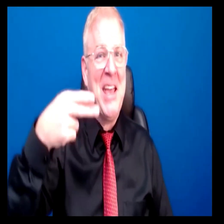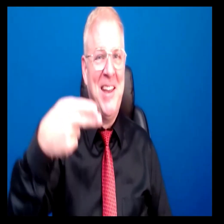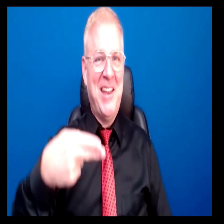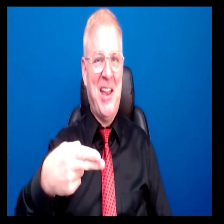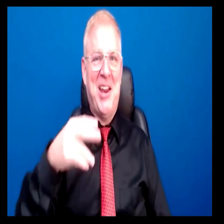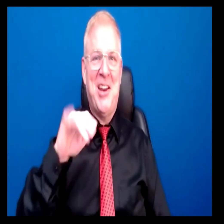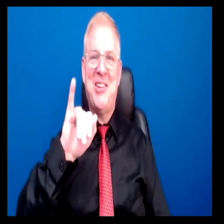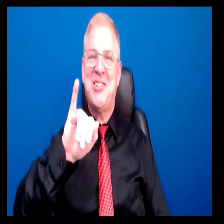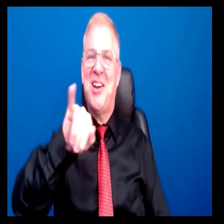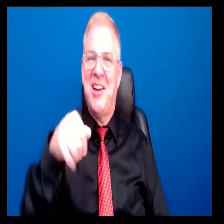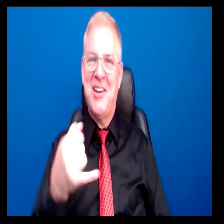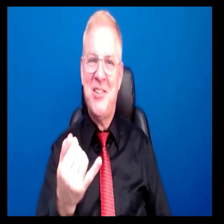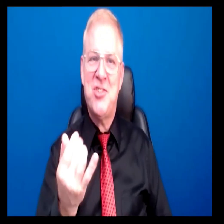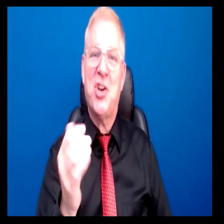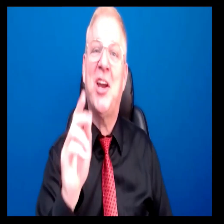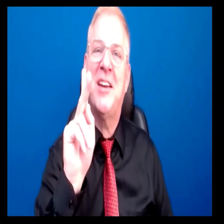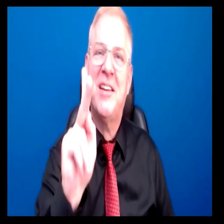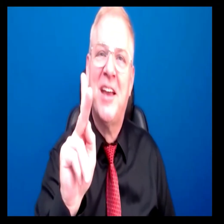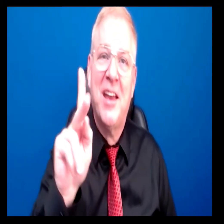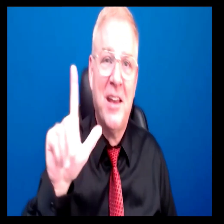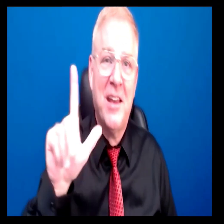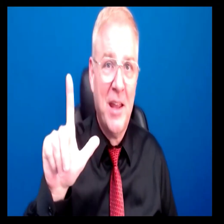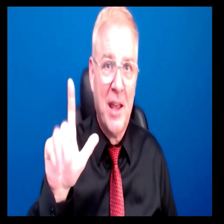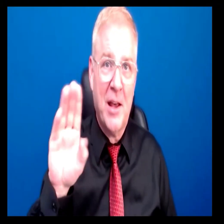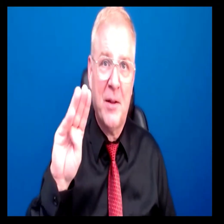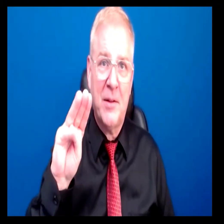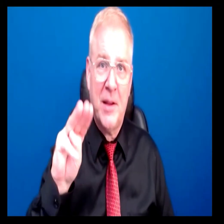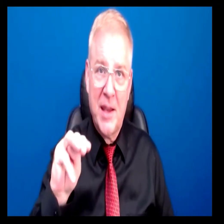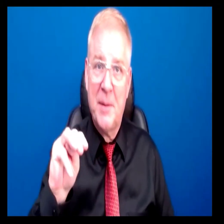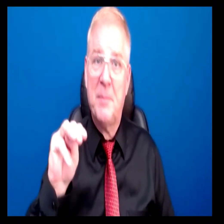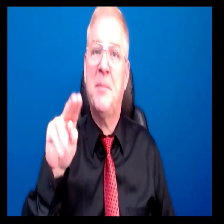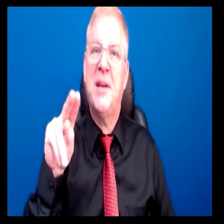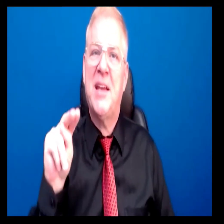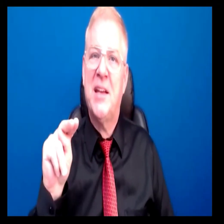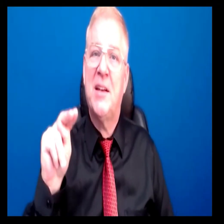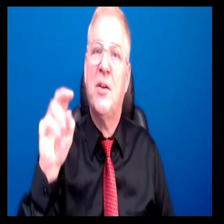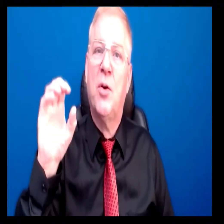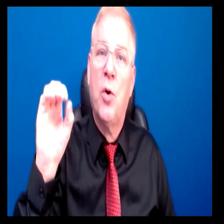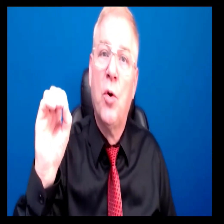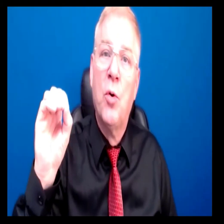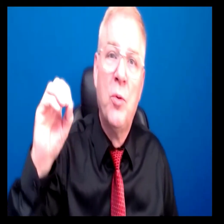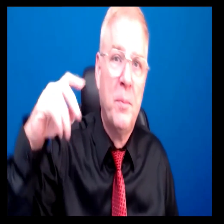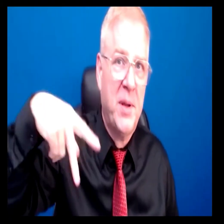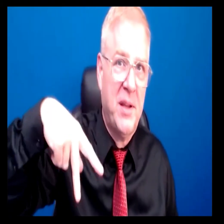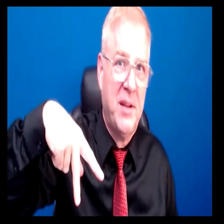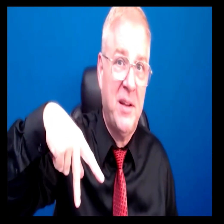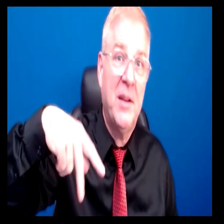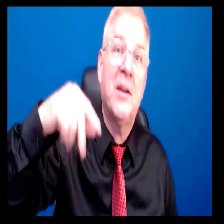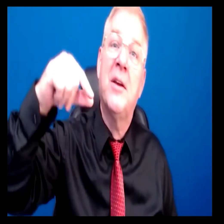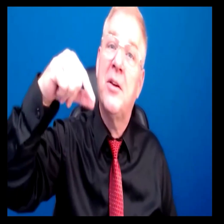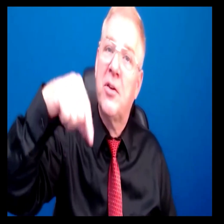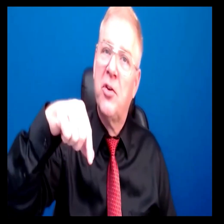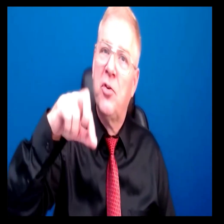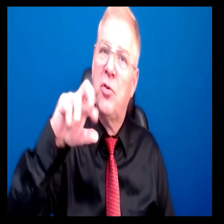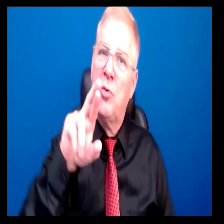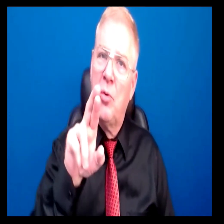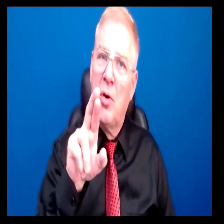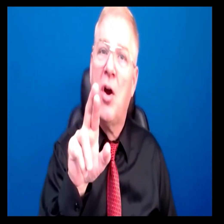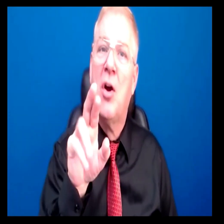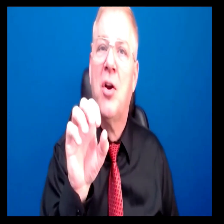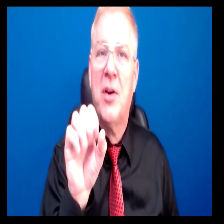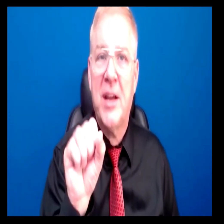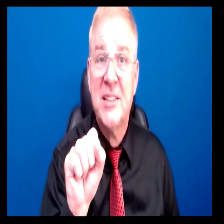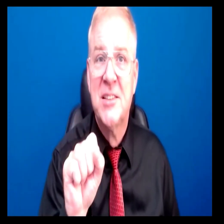G, H, I, J, K, L, M, N, O, P,